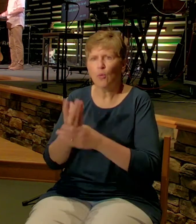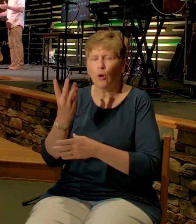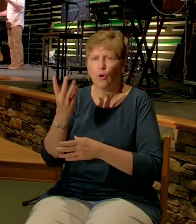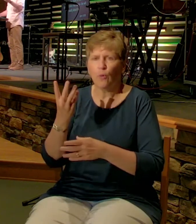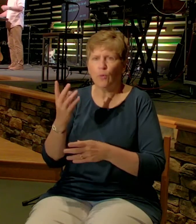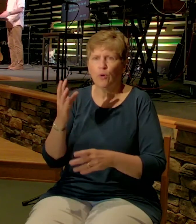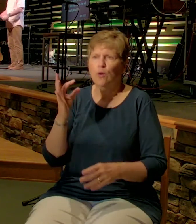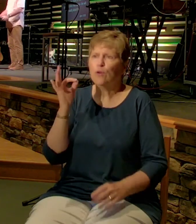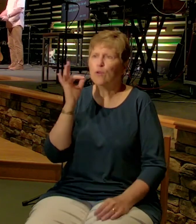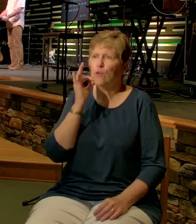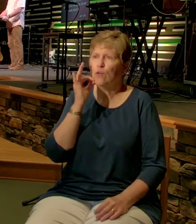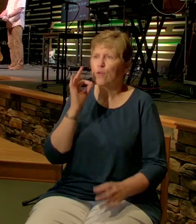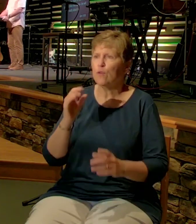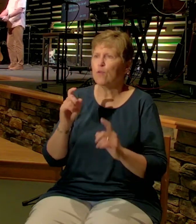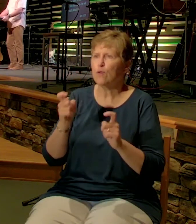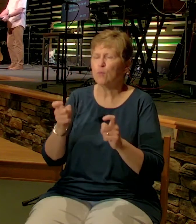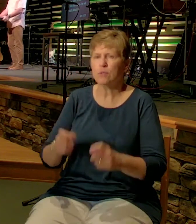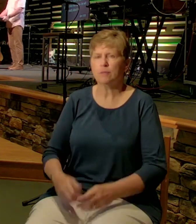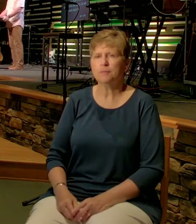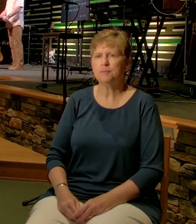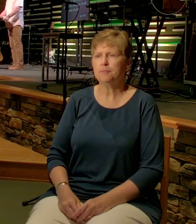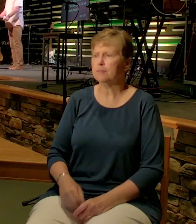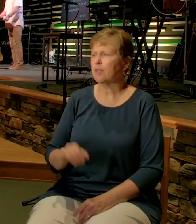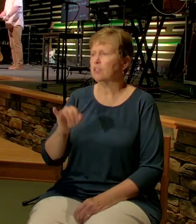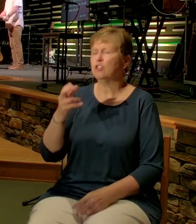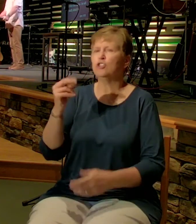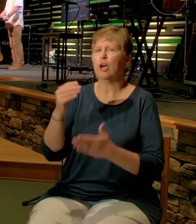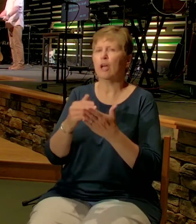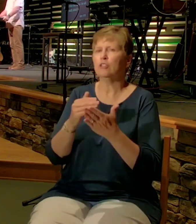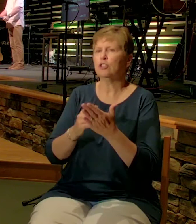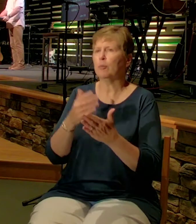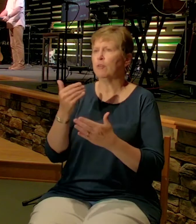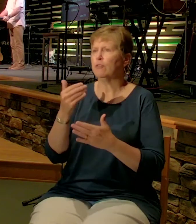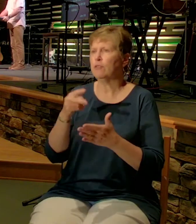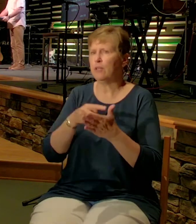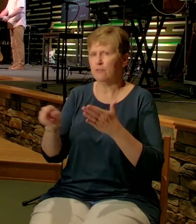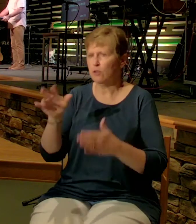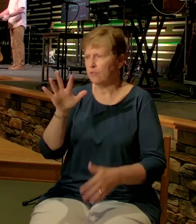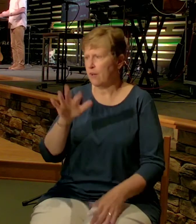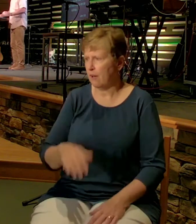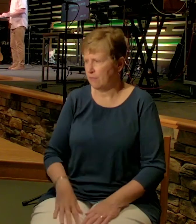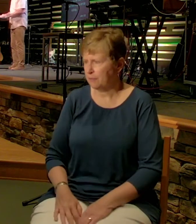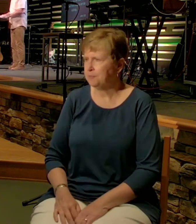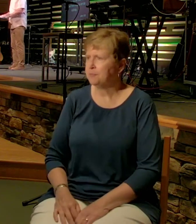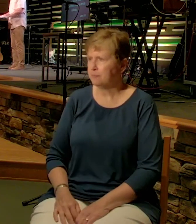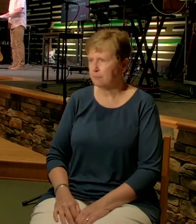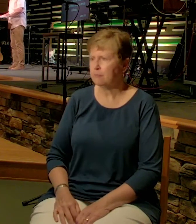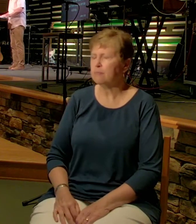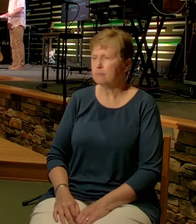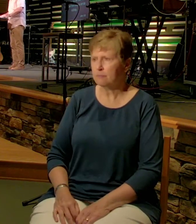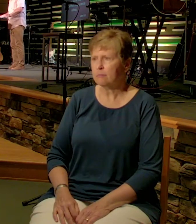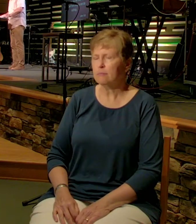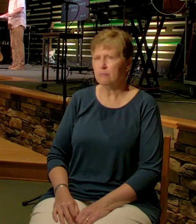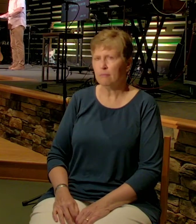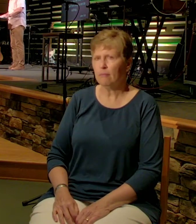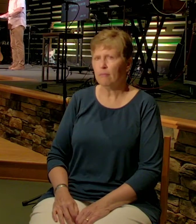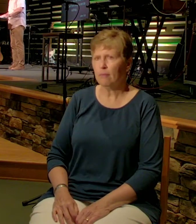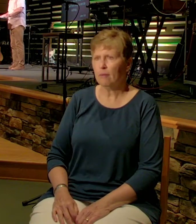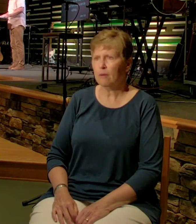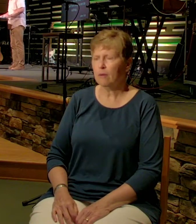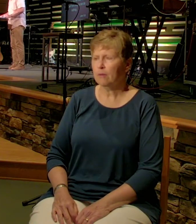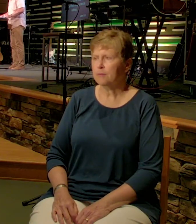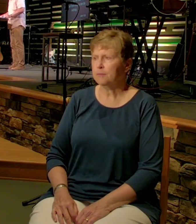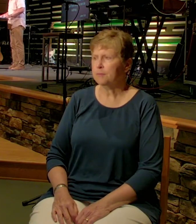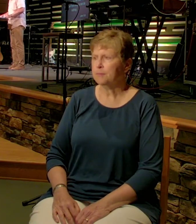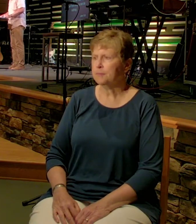Jesus said? In John chapter 15, verse 5. In that verse, Jesus says, I am the vine.